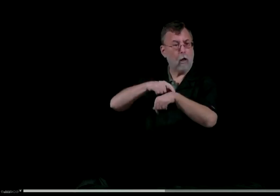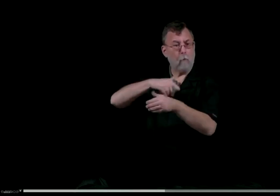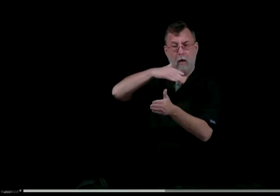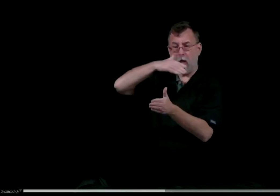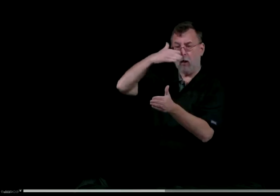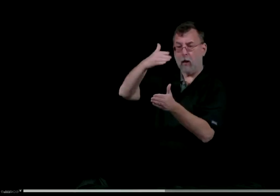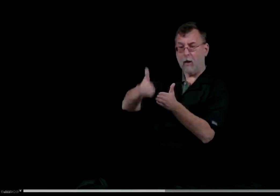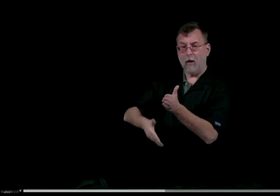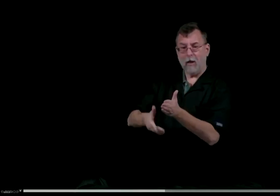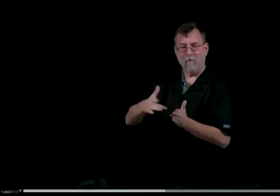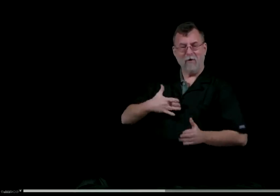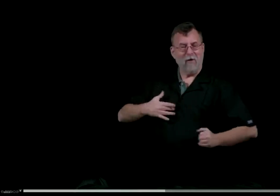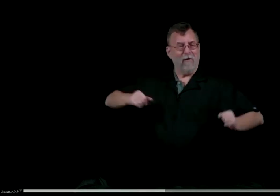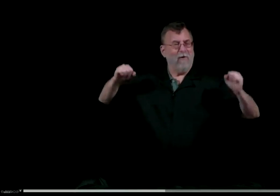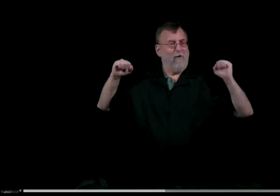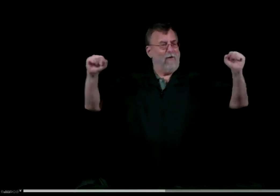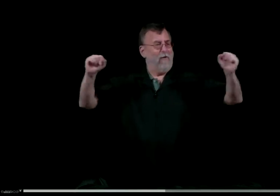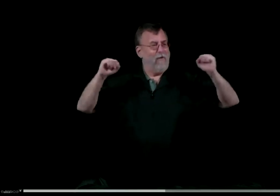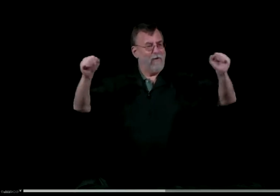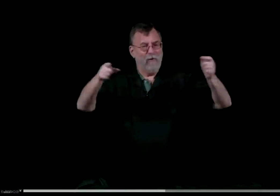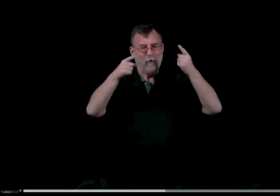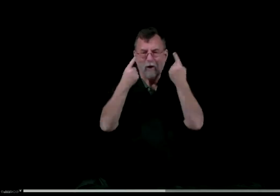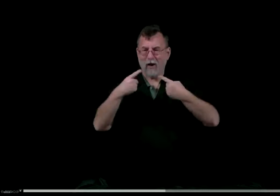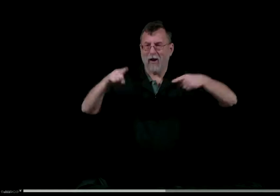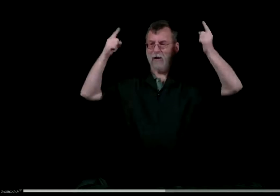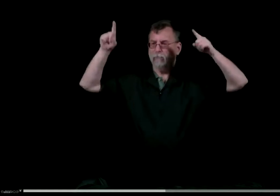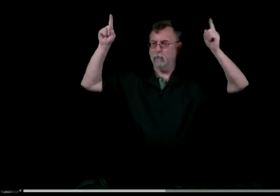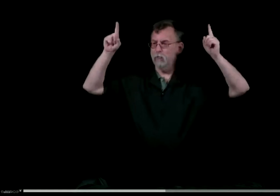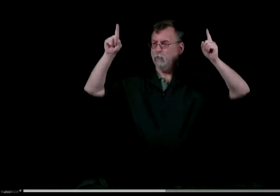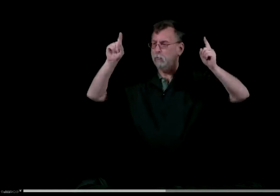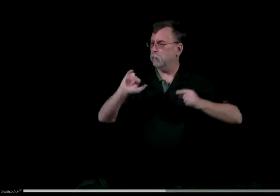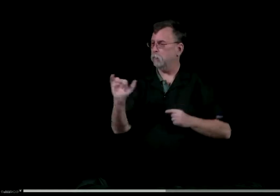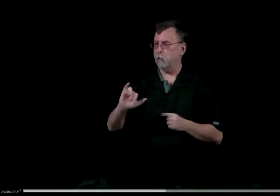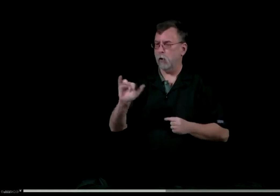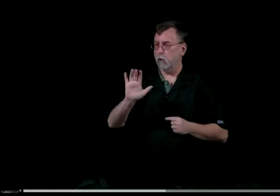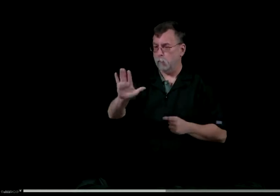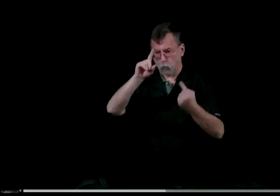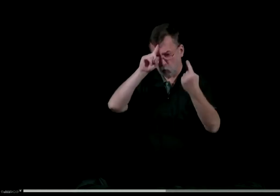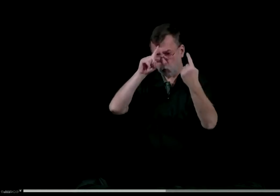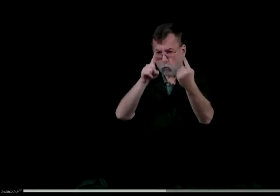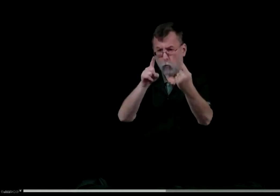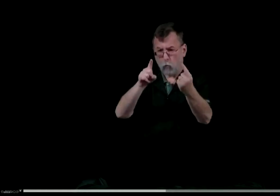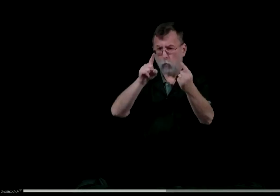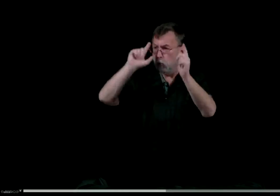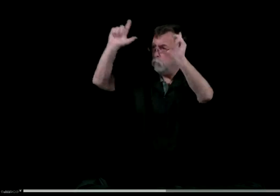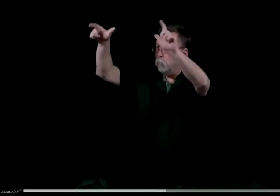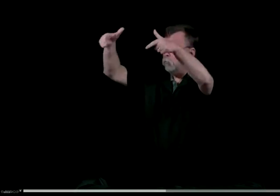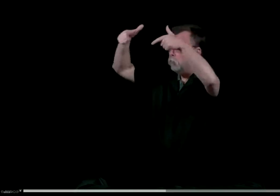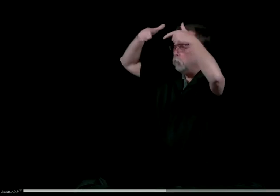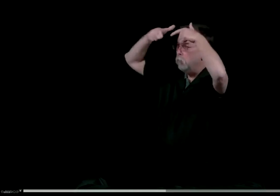To run that race. But at the end, you feel successful. But the